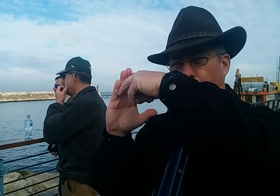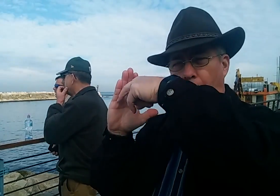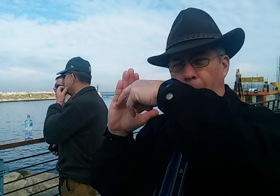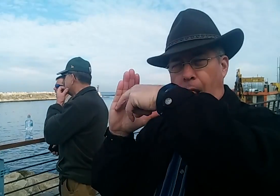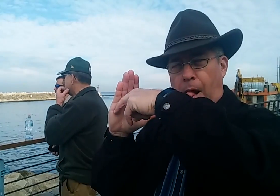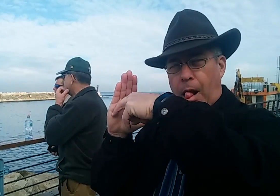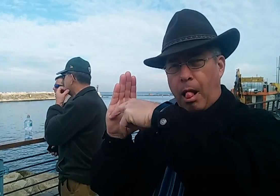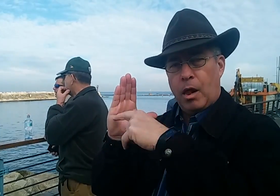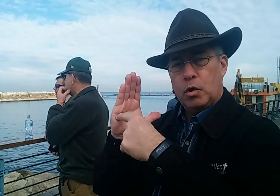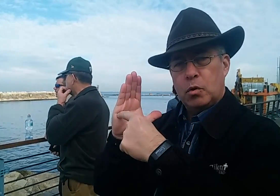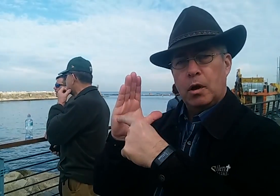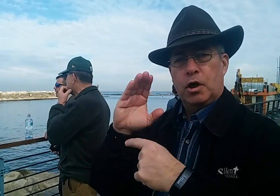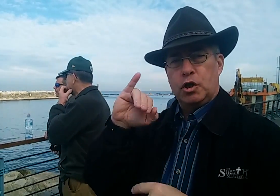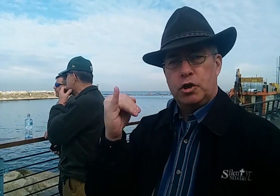God had told Jonah